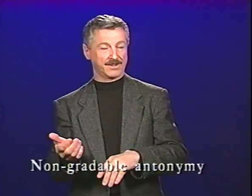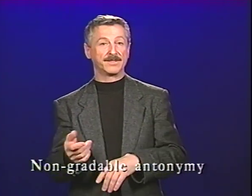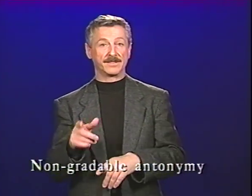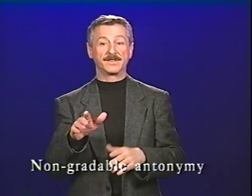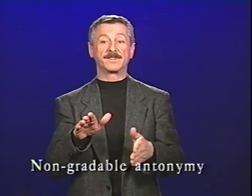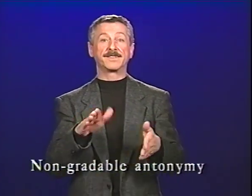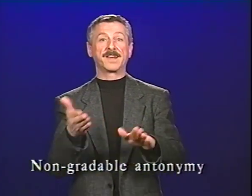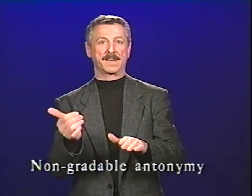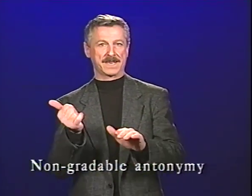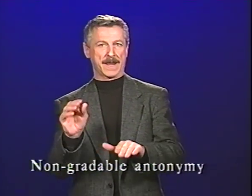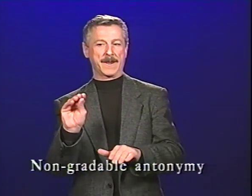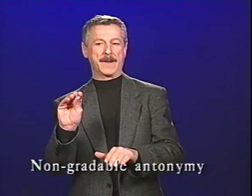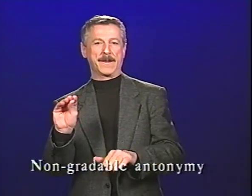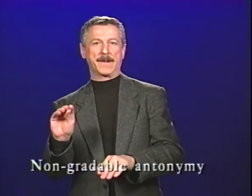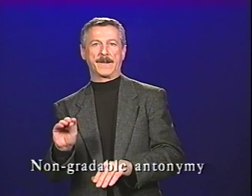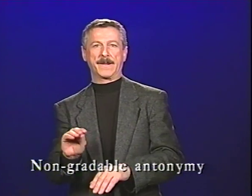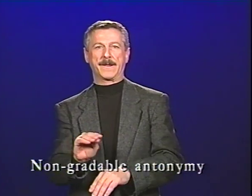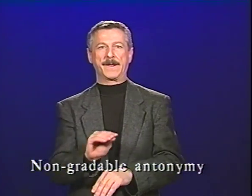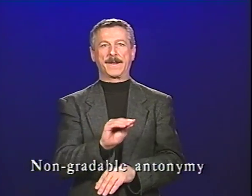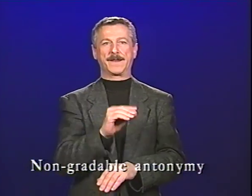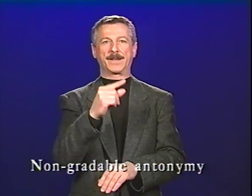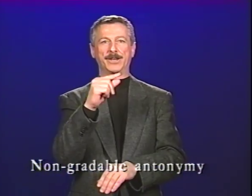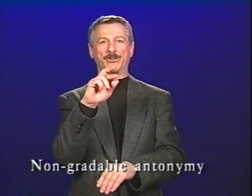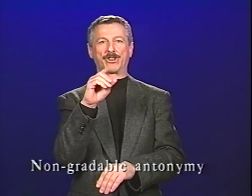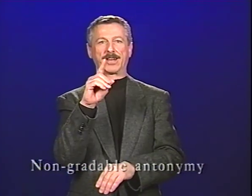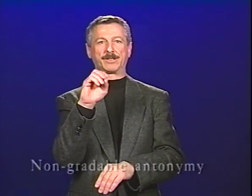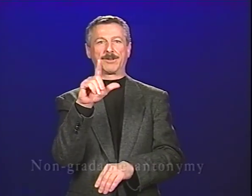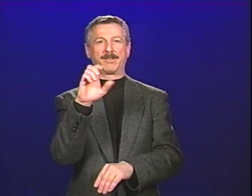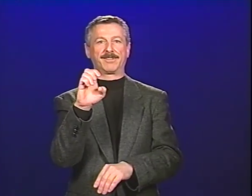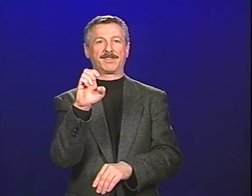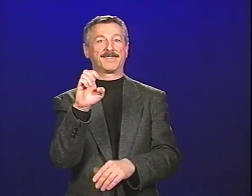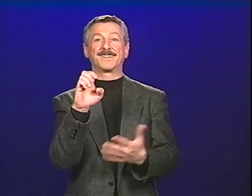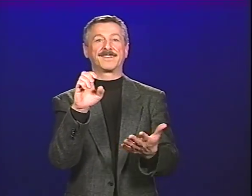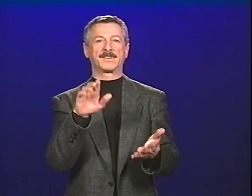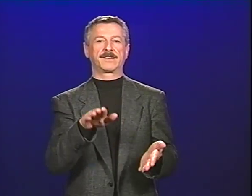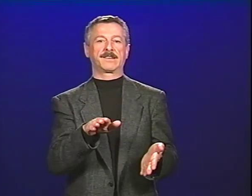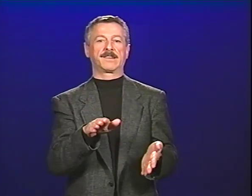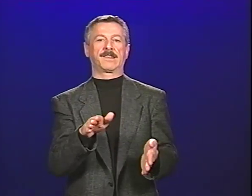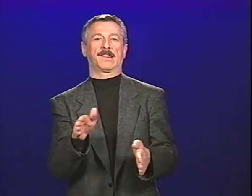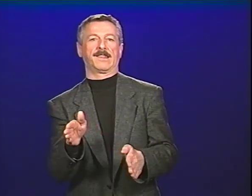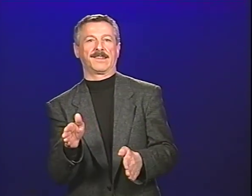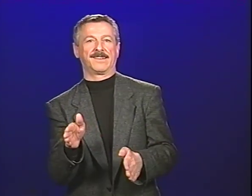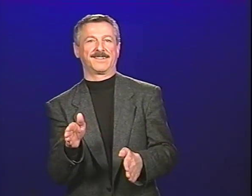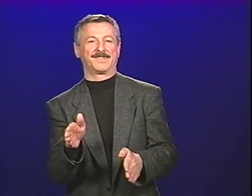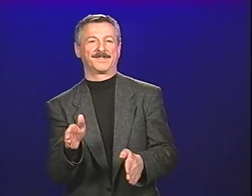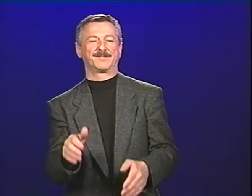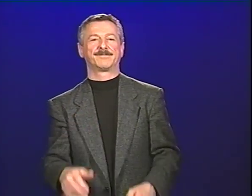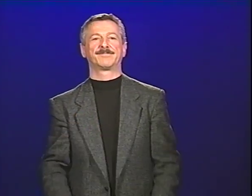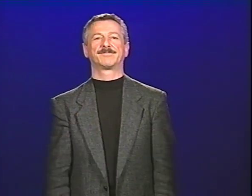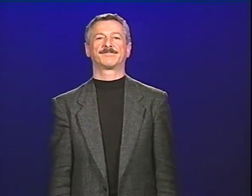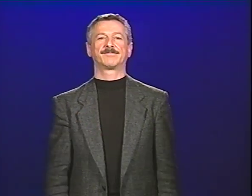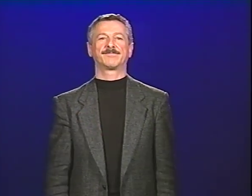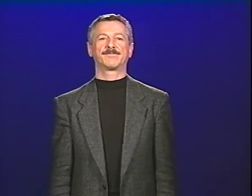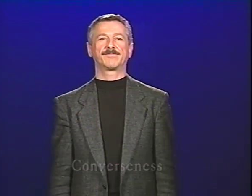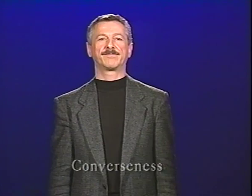Alive and dead are non-gradable, but through language use, signers have come up with a sign to mean half dead.